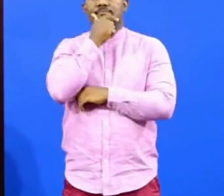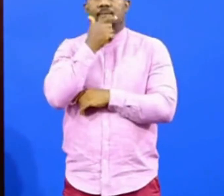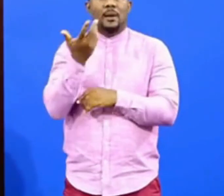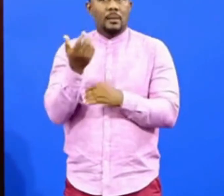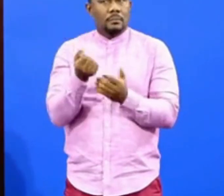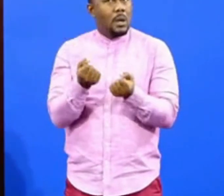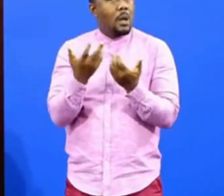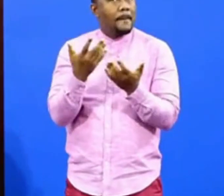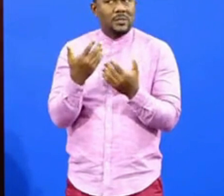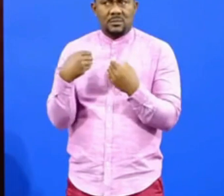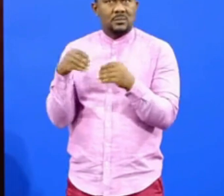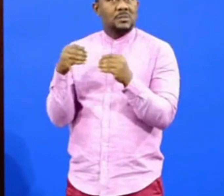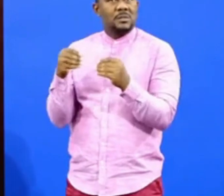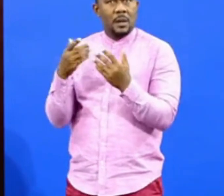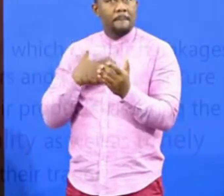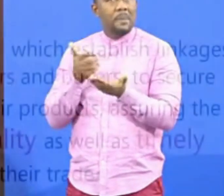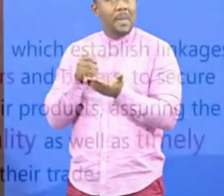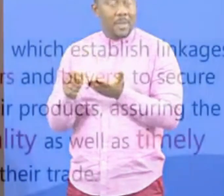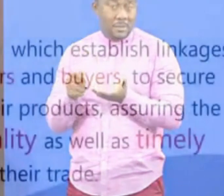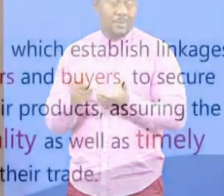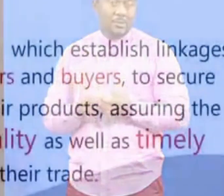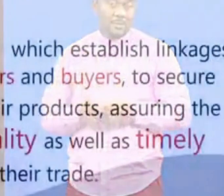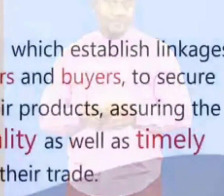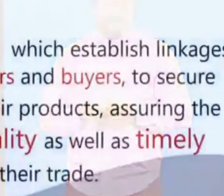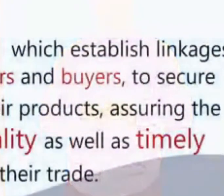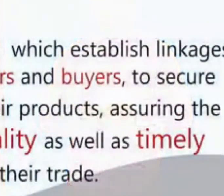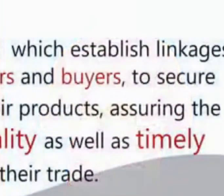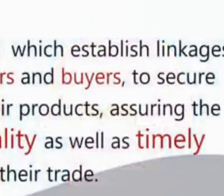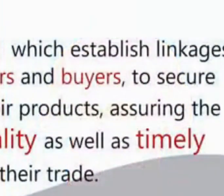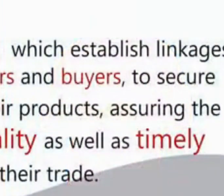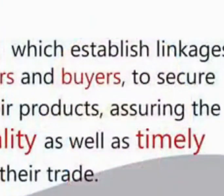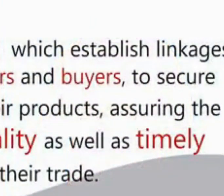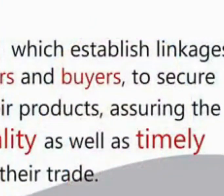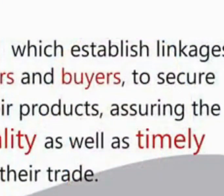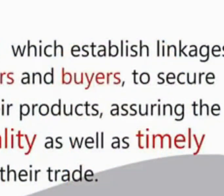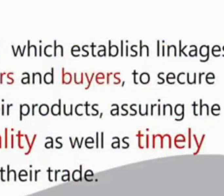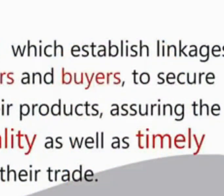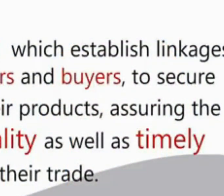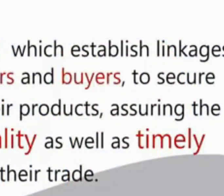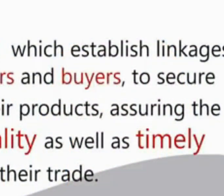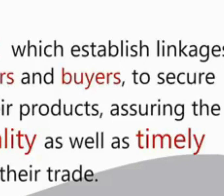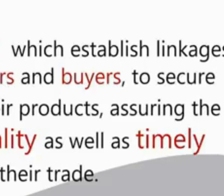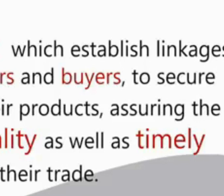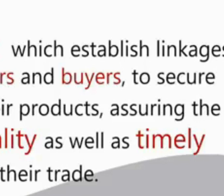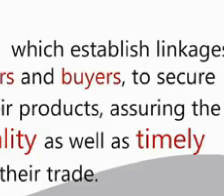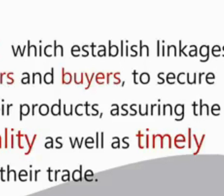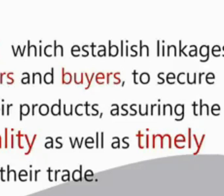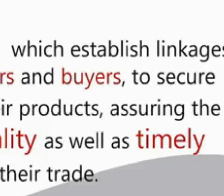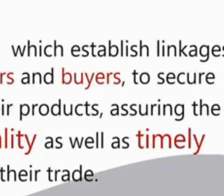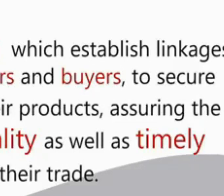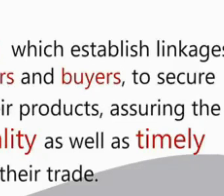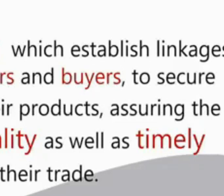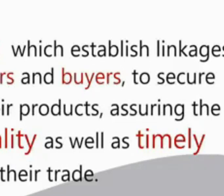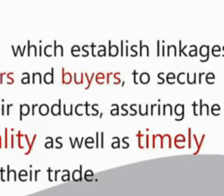much they wish to sell their commodity. So this is what we are. This is what we do. We are a trading hub. Let's say that